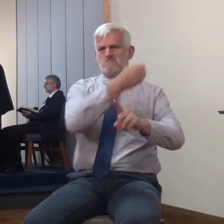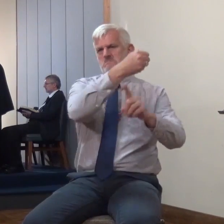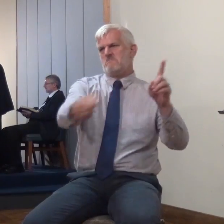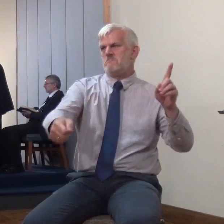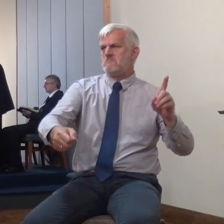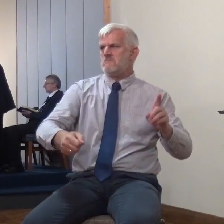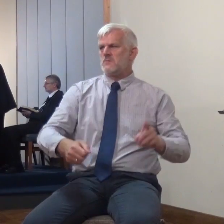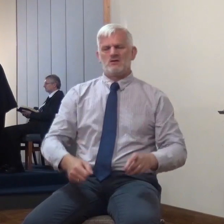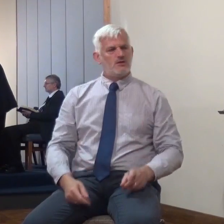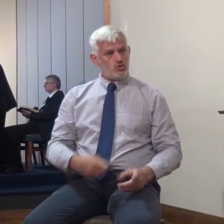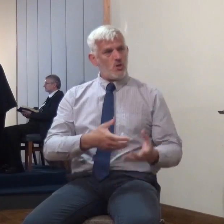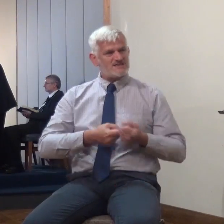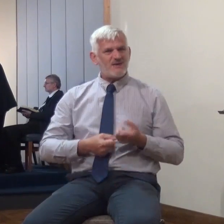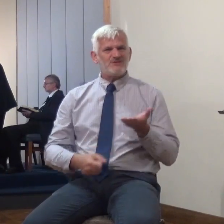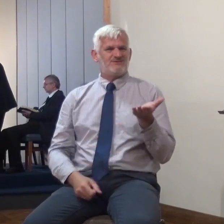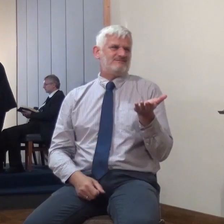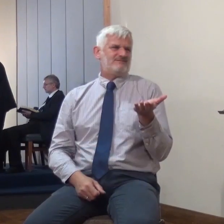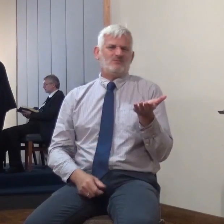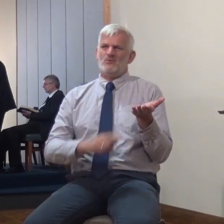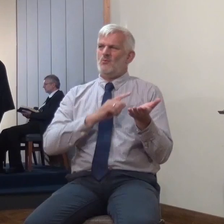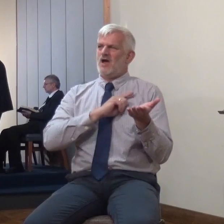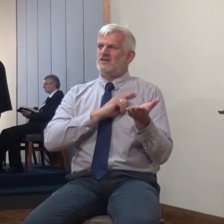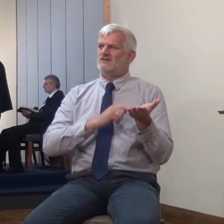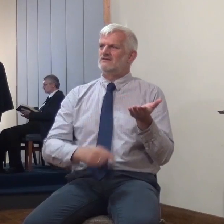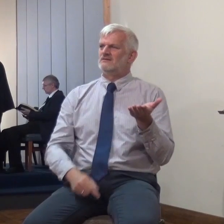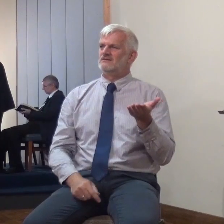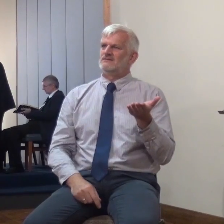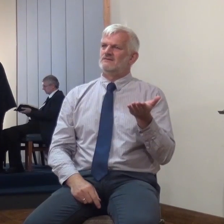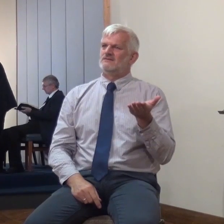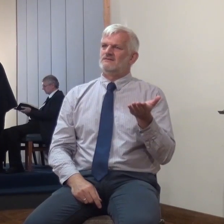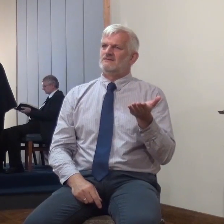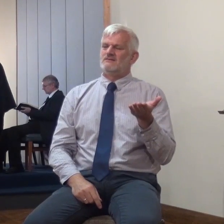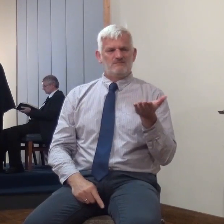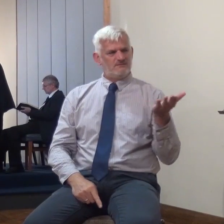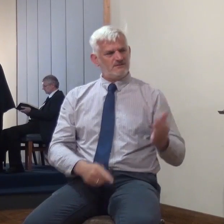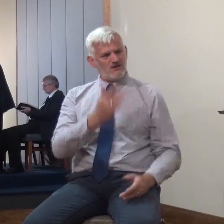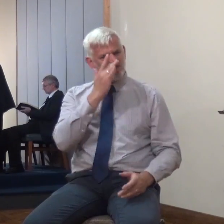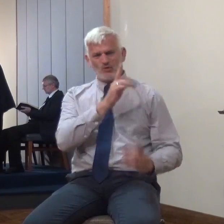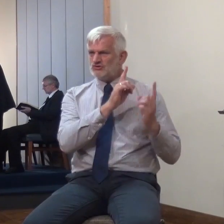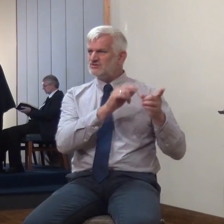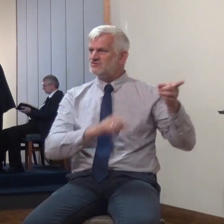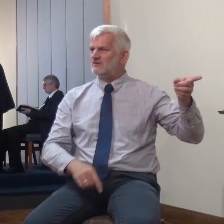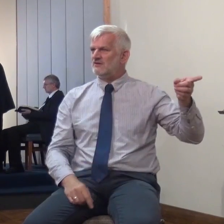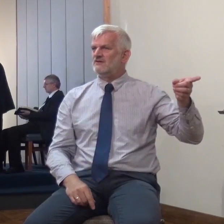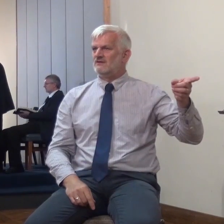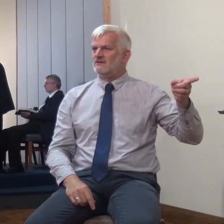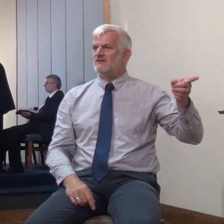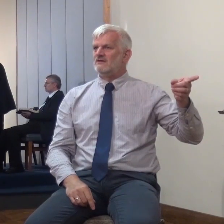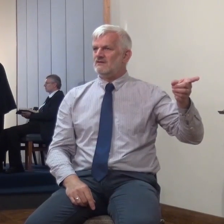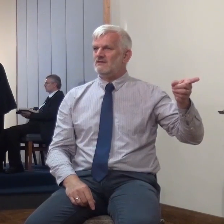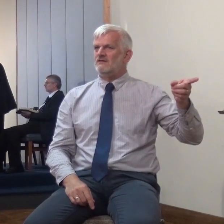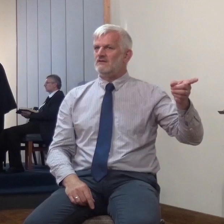face. I speak as concerning reproach, as though we had been